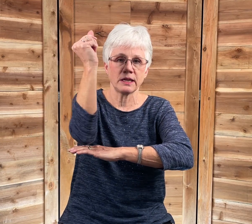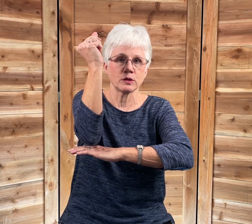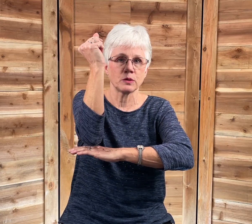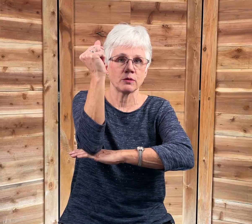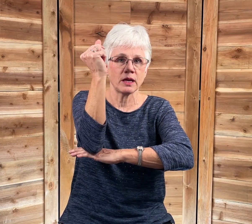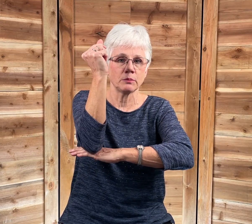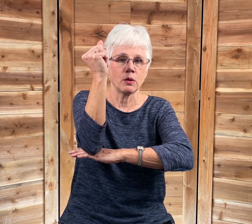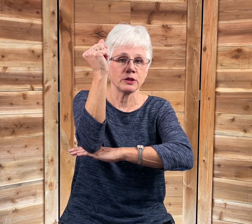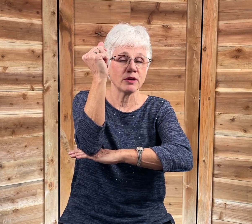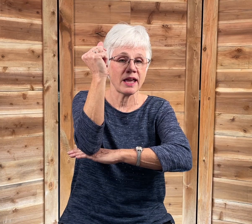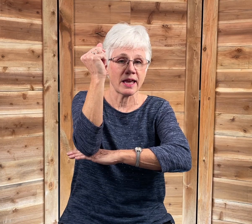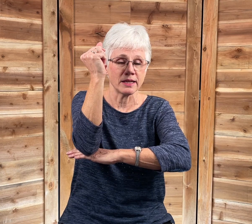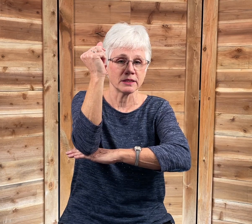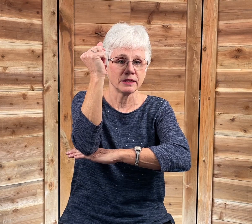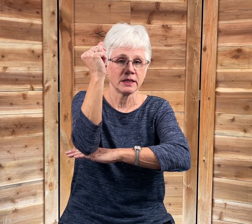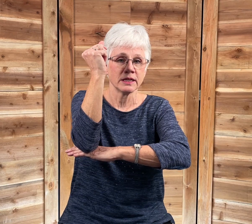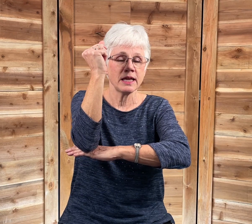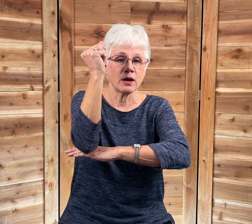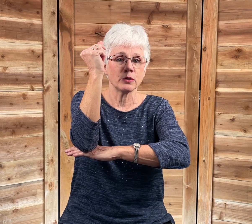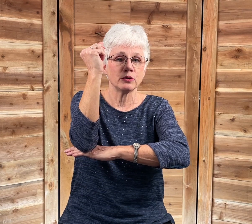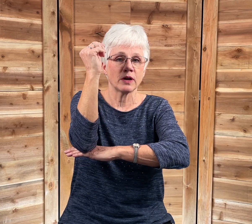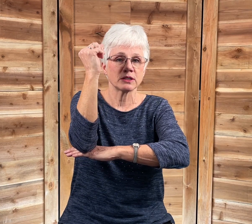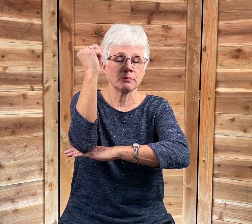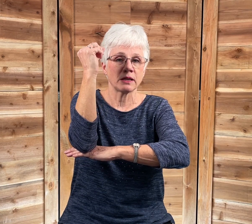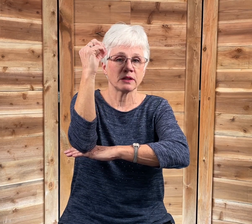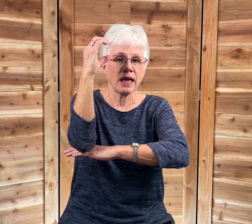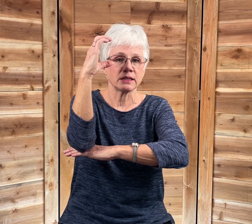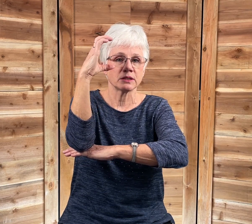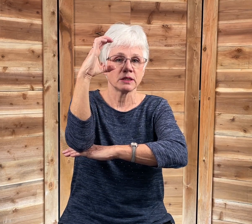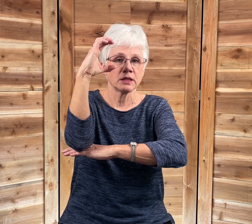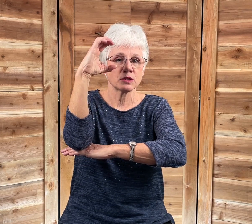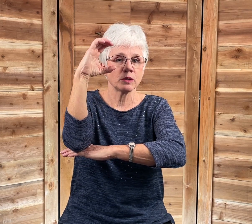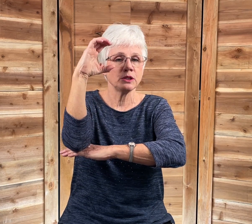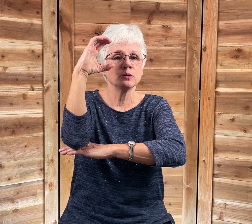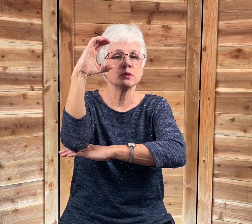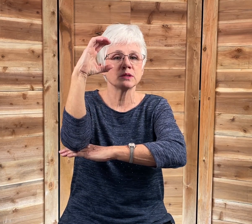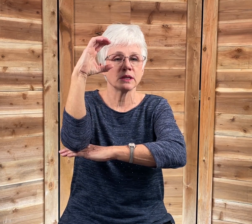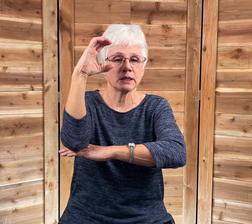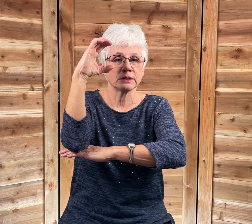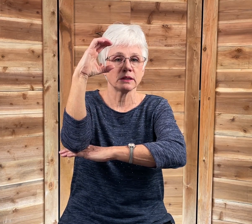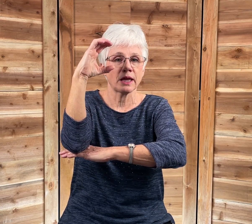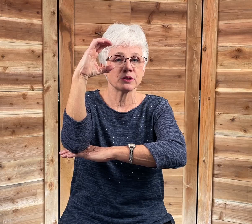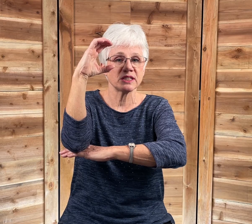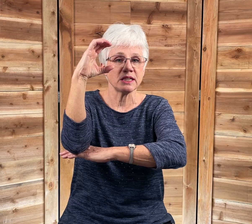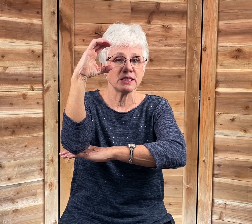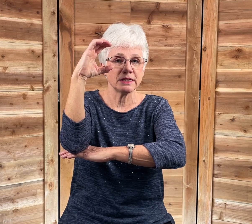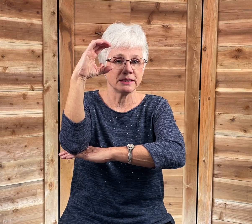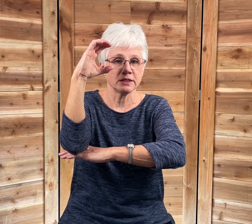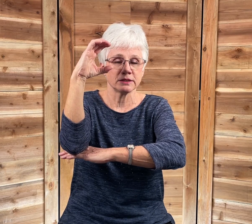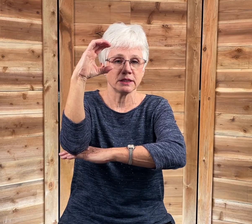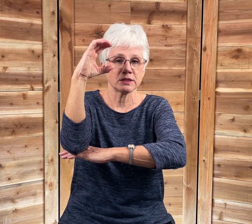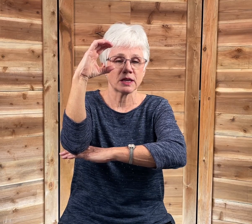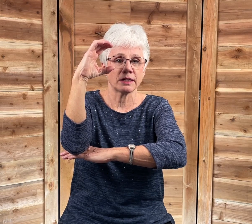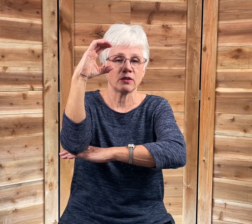make the lighthouse with your elbow on your hand. Now you've got to make the light. So we're going to use the letter C